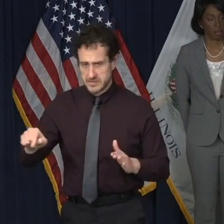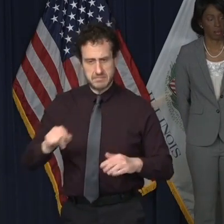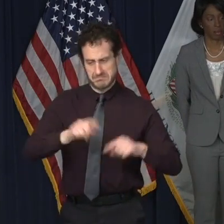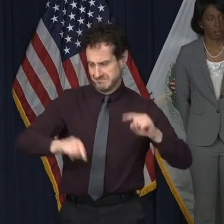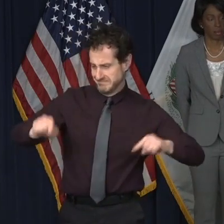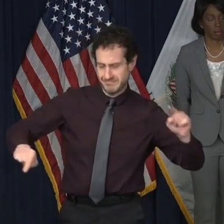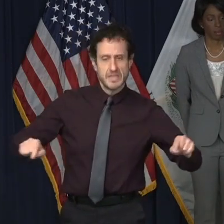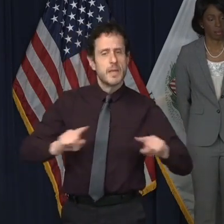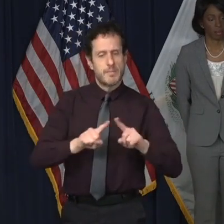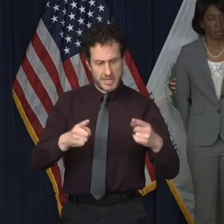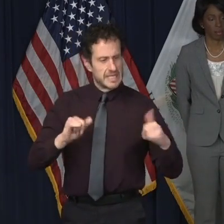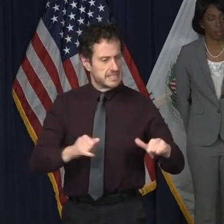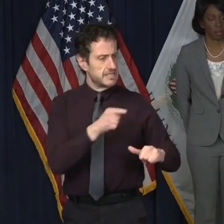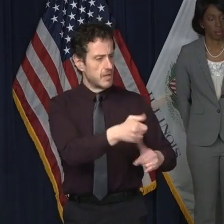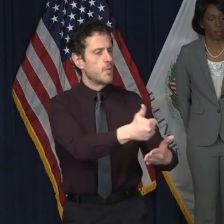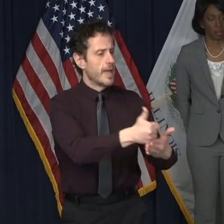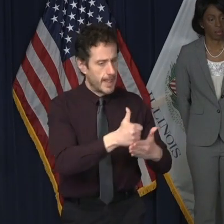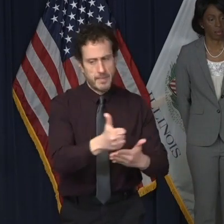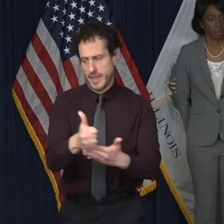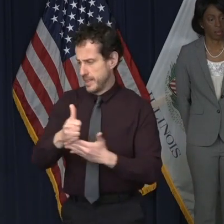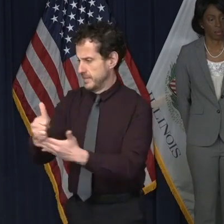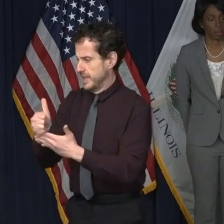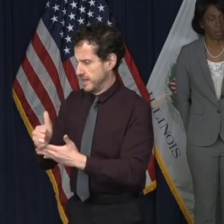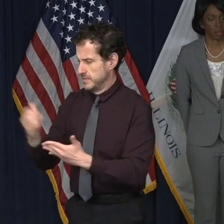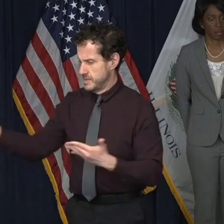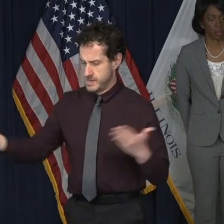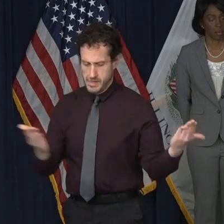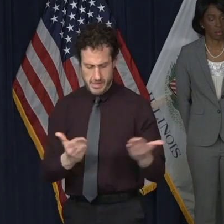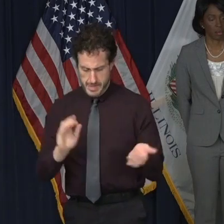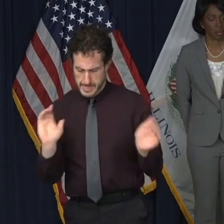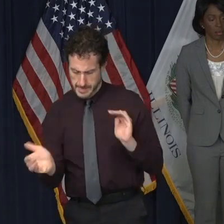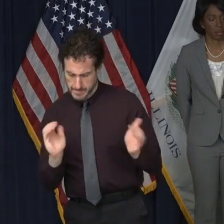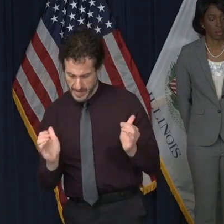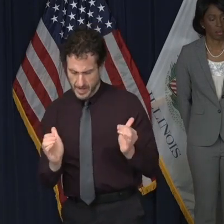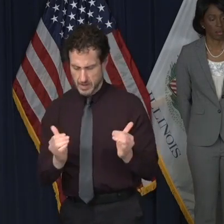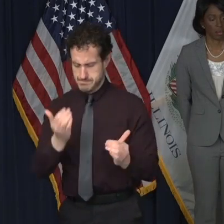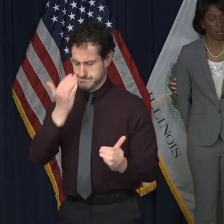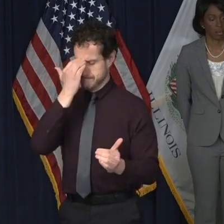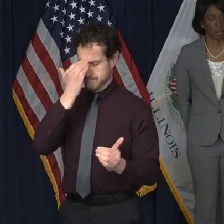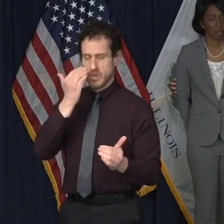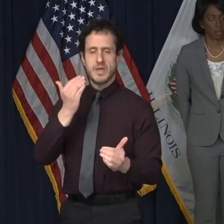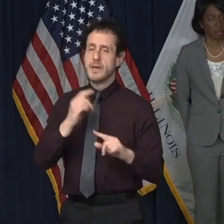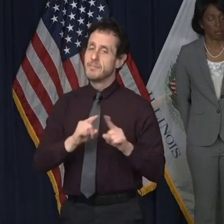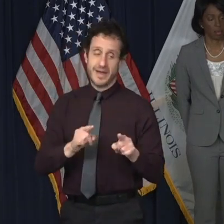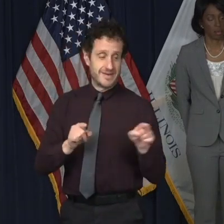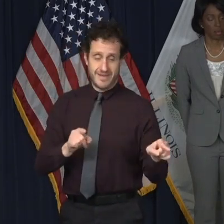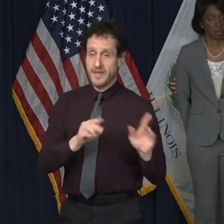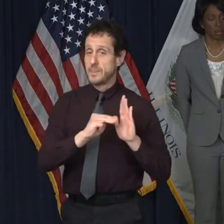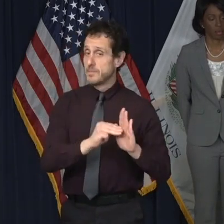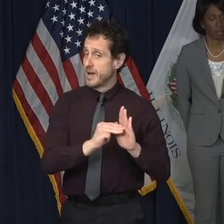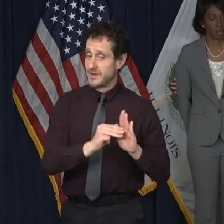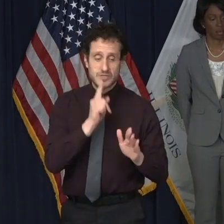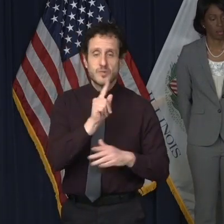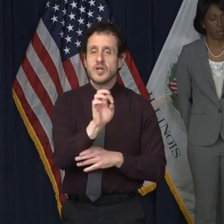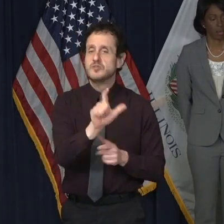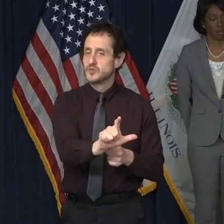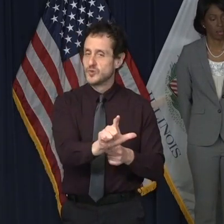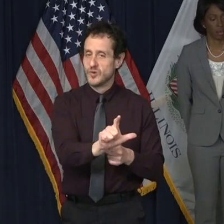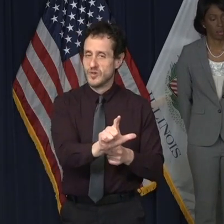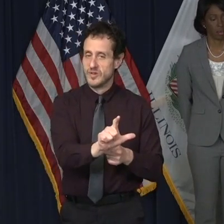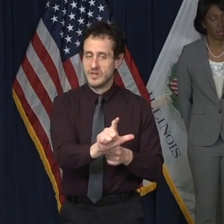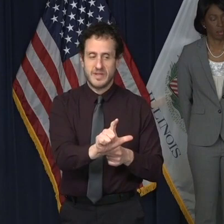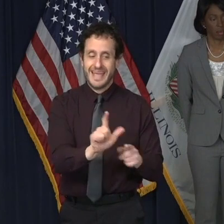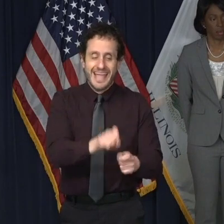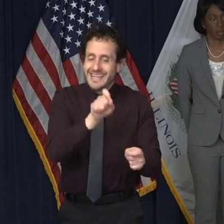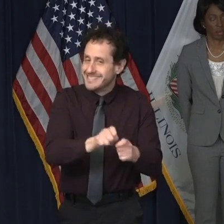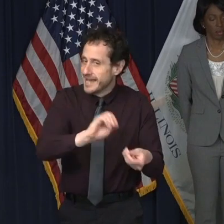but it does nevertheless make it clear that it is only a tool to be used. I worry that